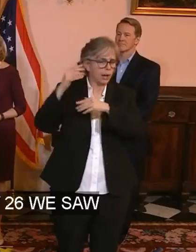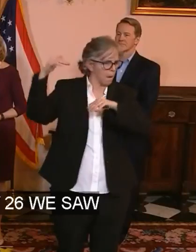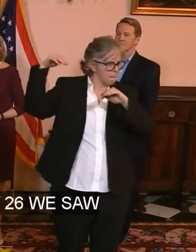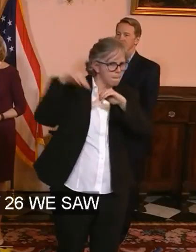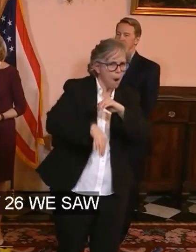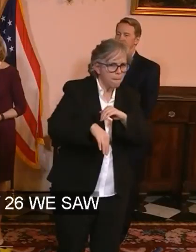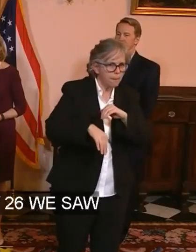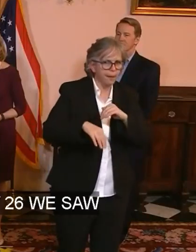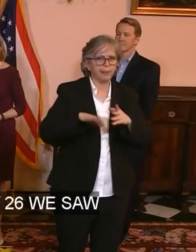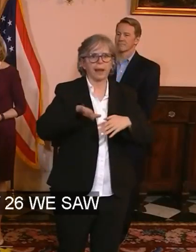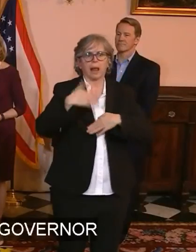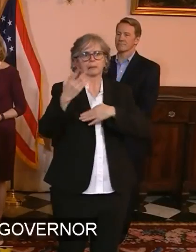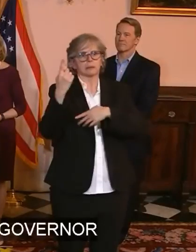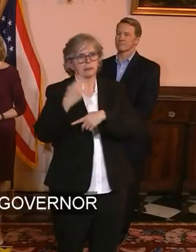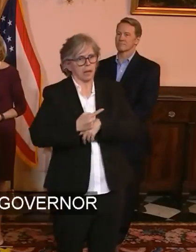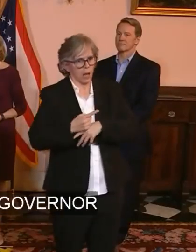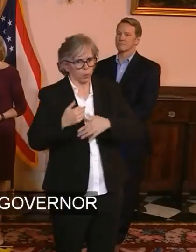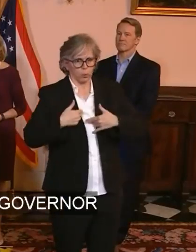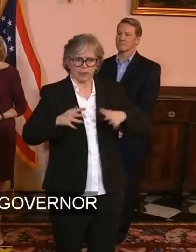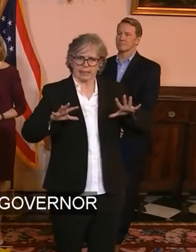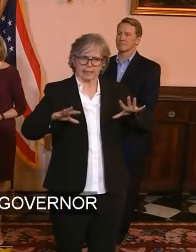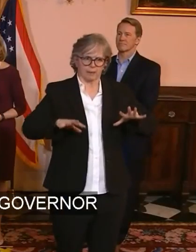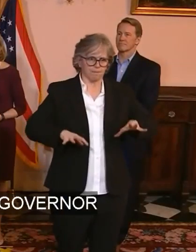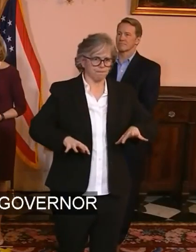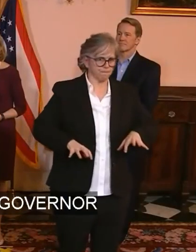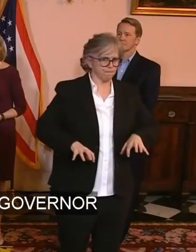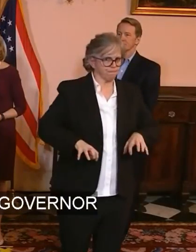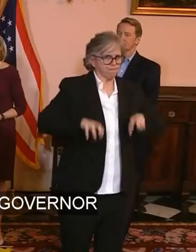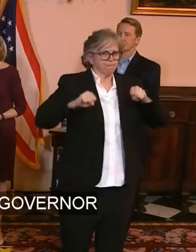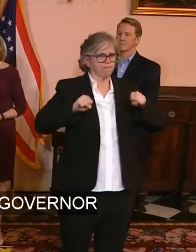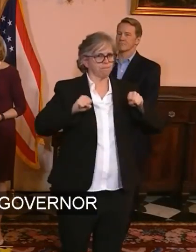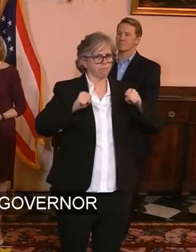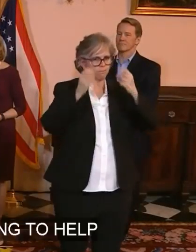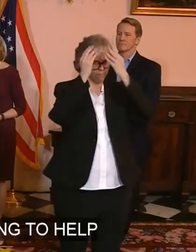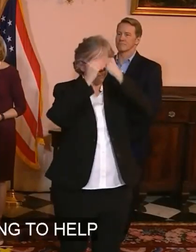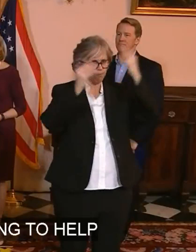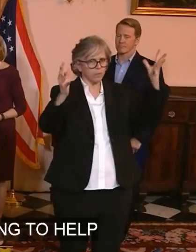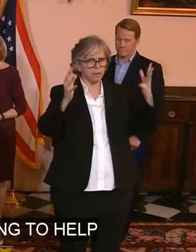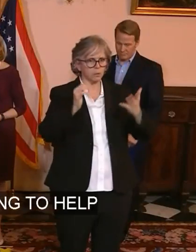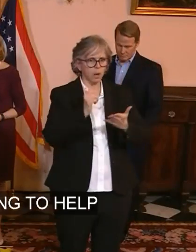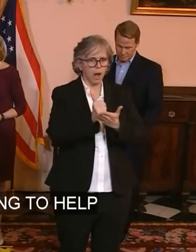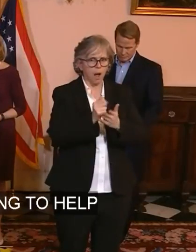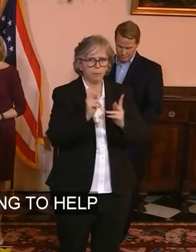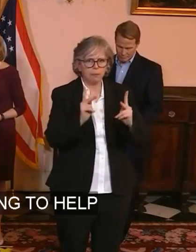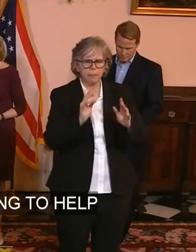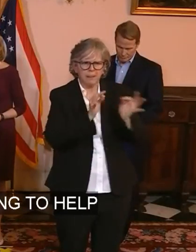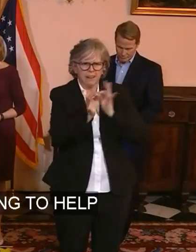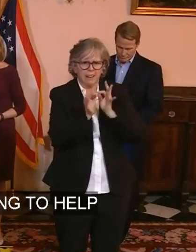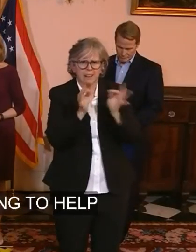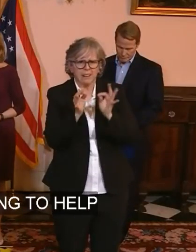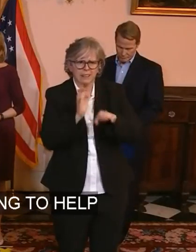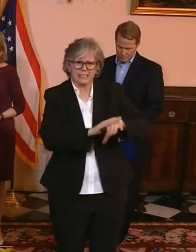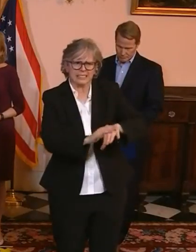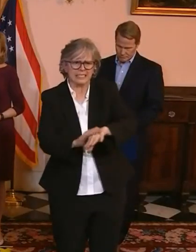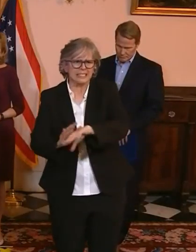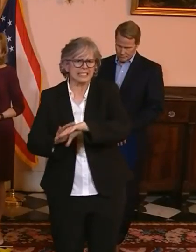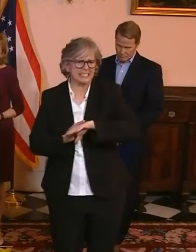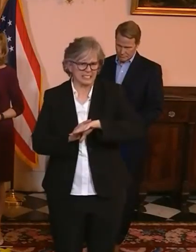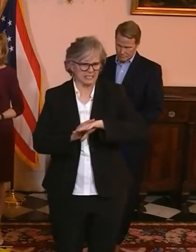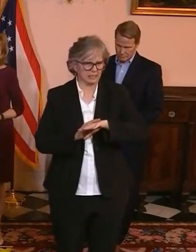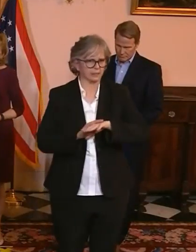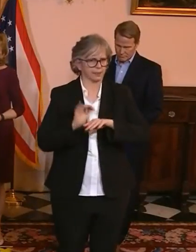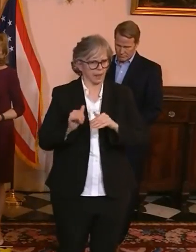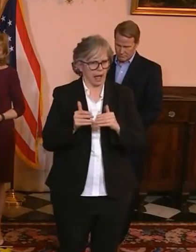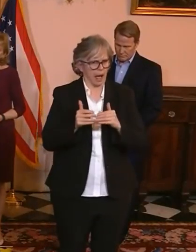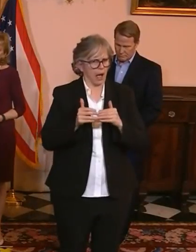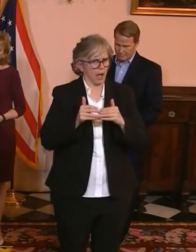the public understand what this virus is, and that was at Metro Health in Cleveland. And that was